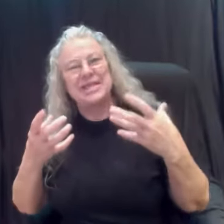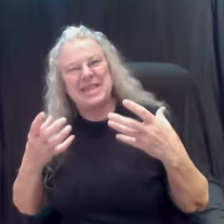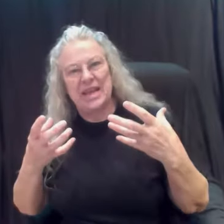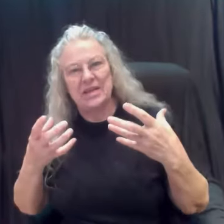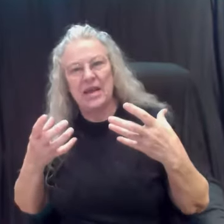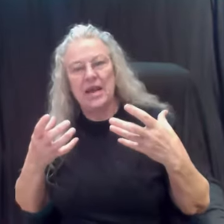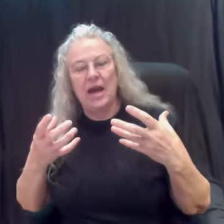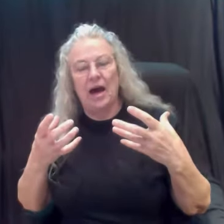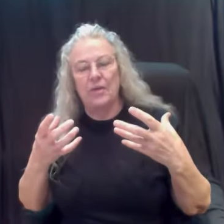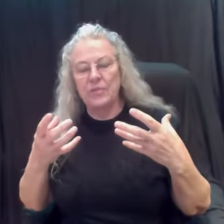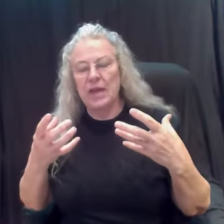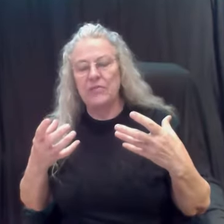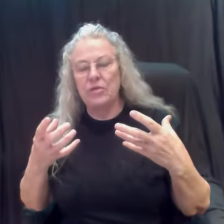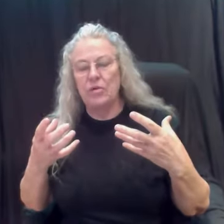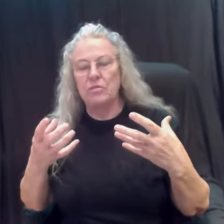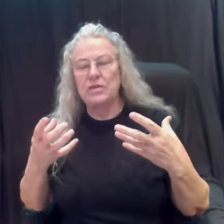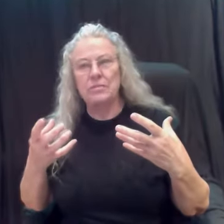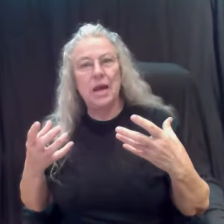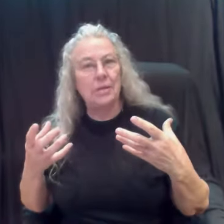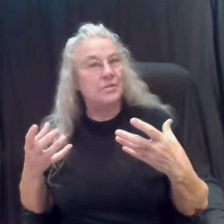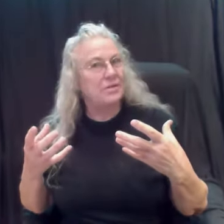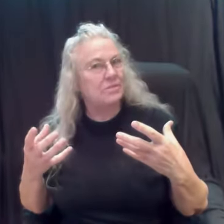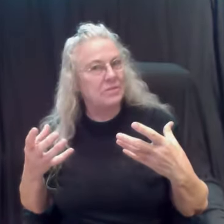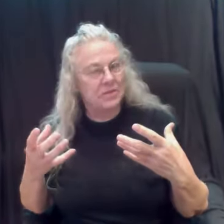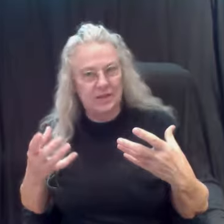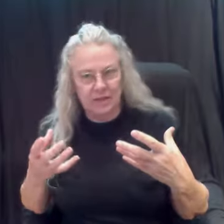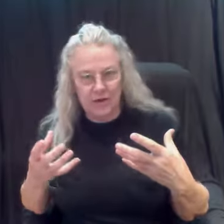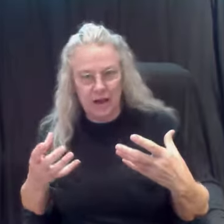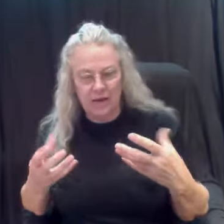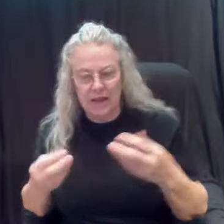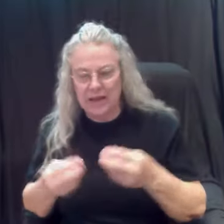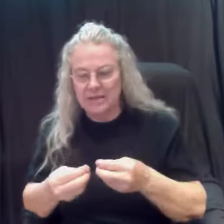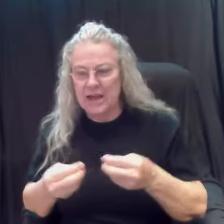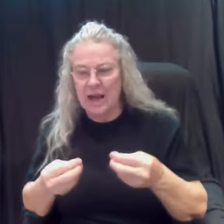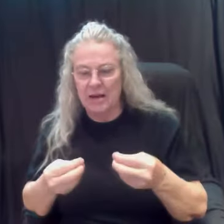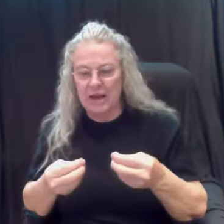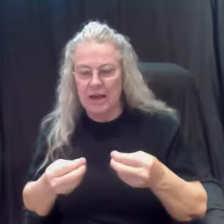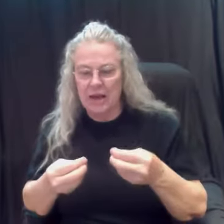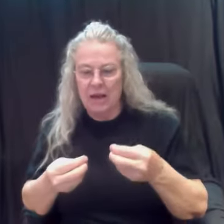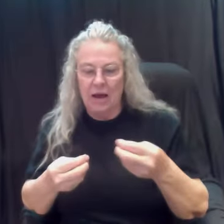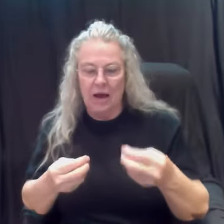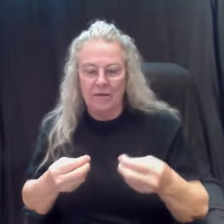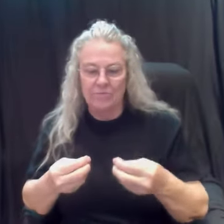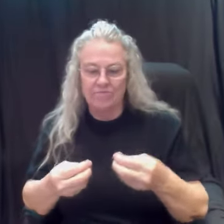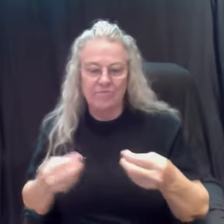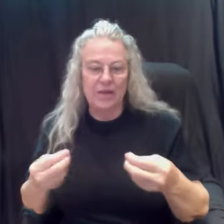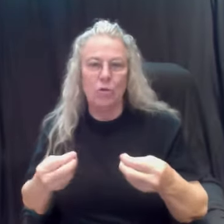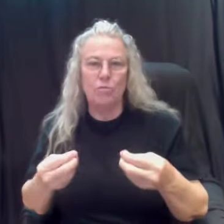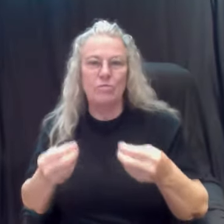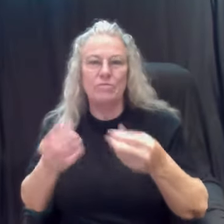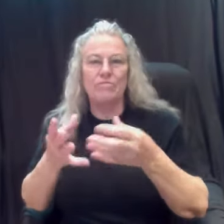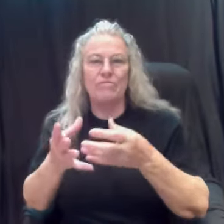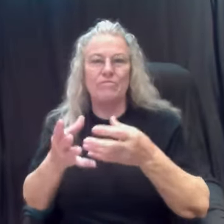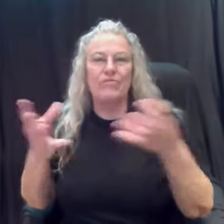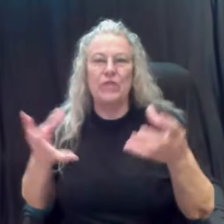it. Even though sometimes they're not exactly, um, they don't